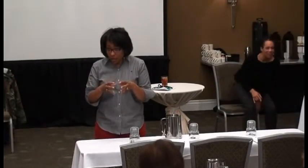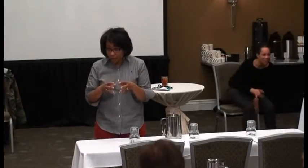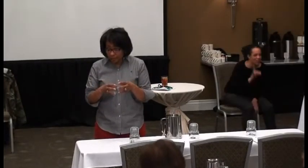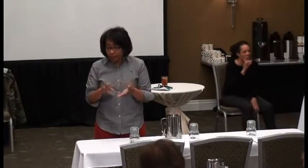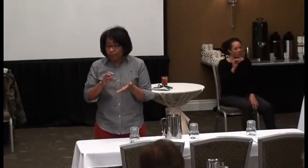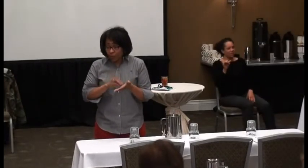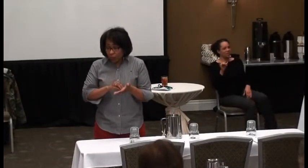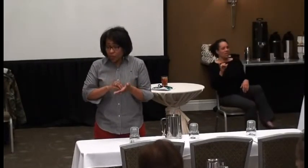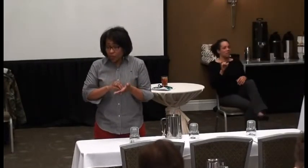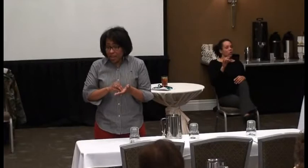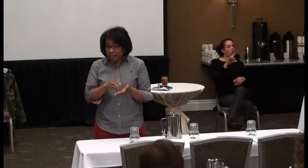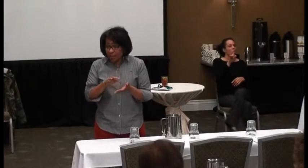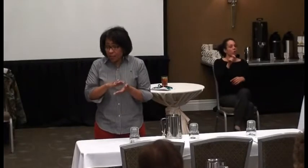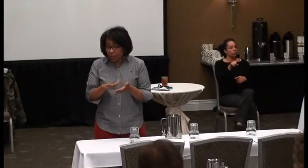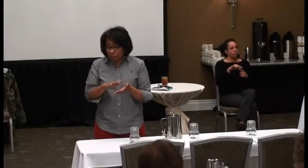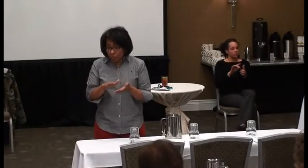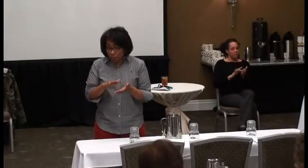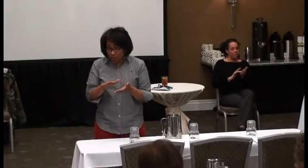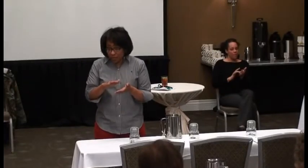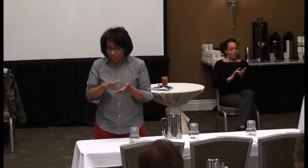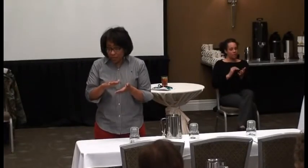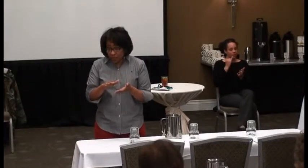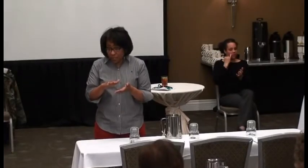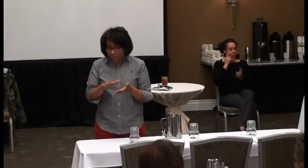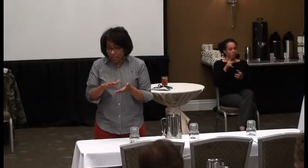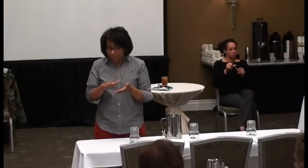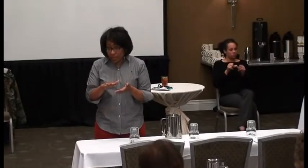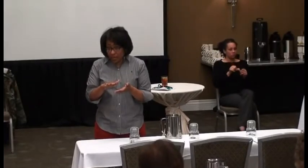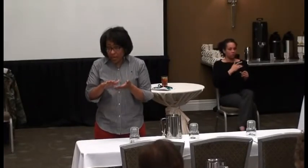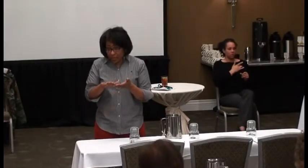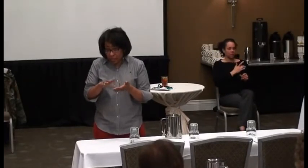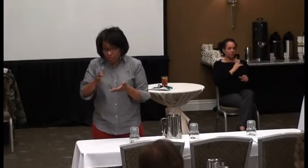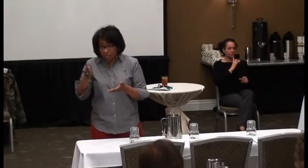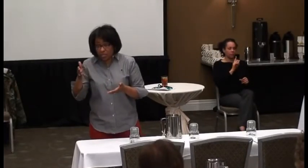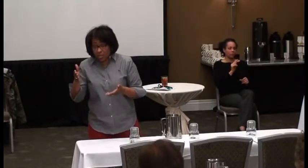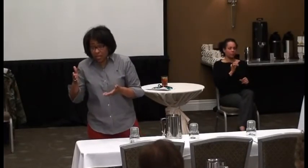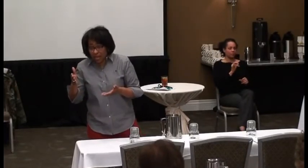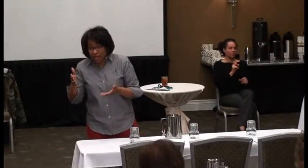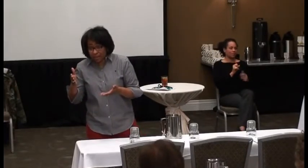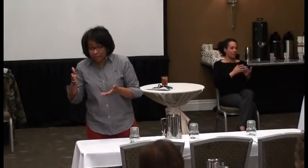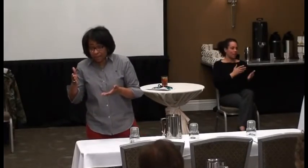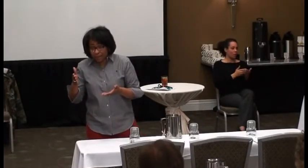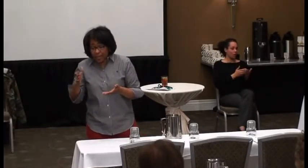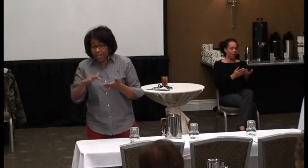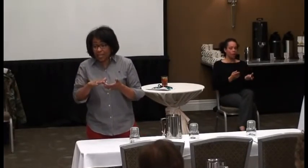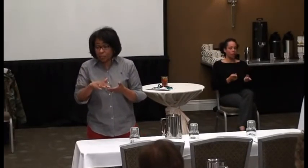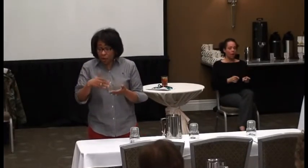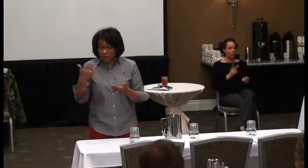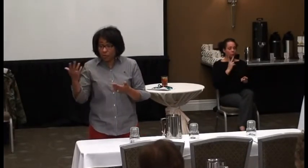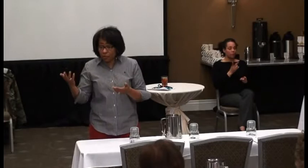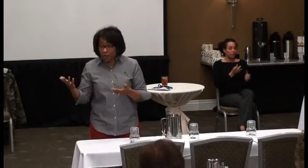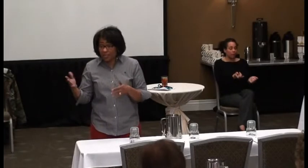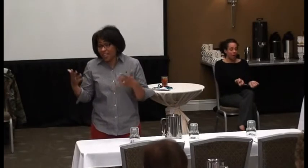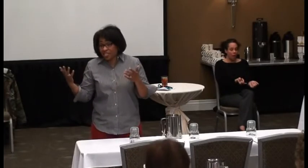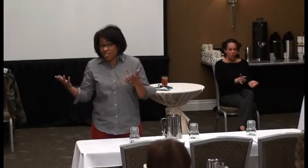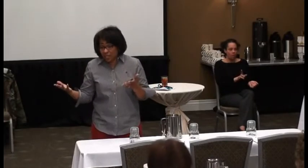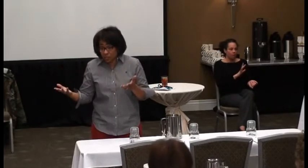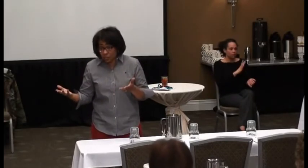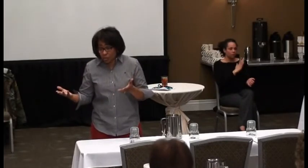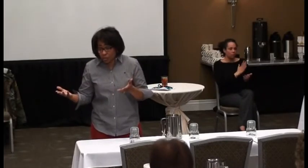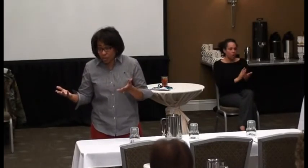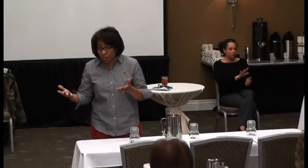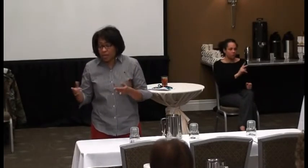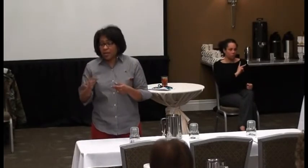child was on, whether or not there was a propensity for tics anyway, and then you're just seeing that, and that's part of who he is. He has a